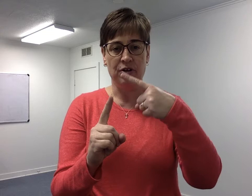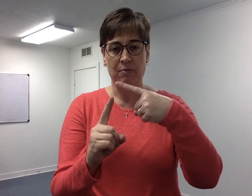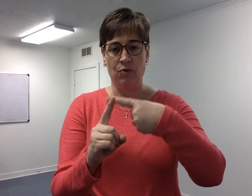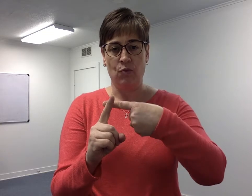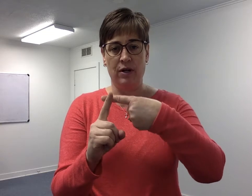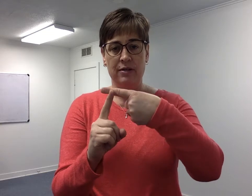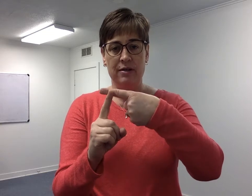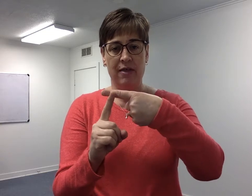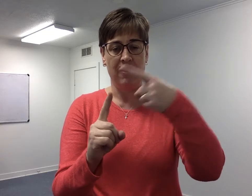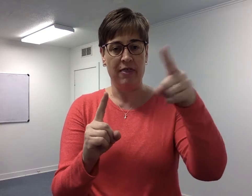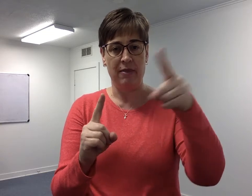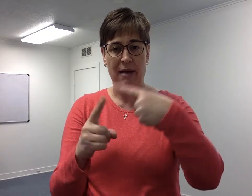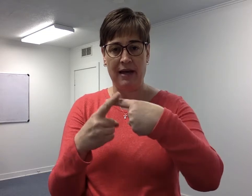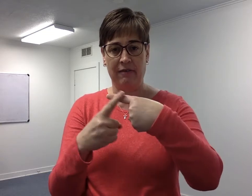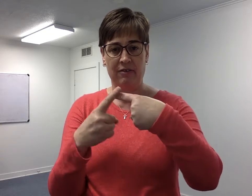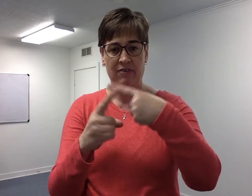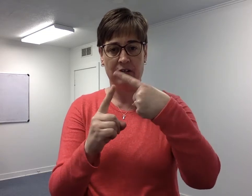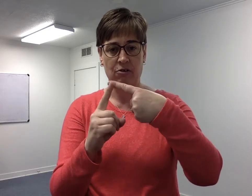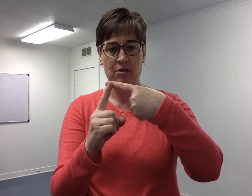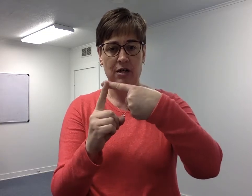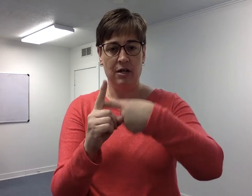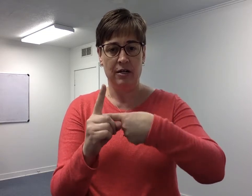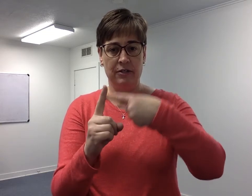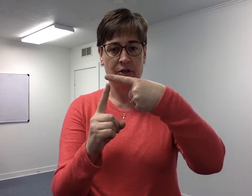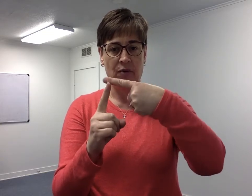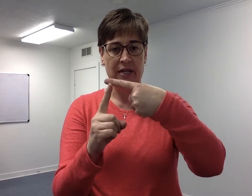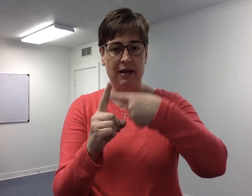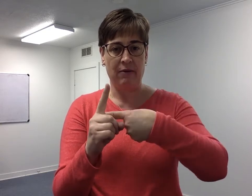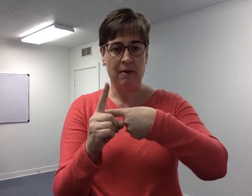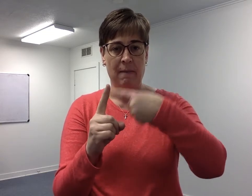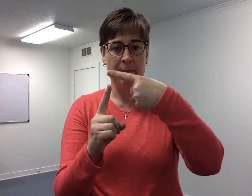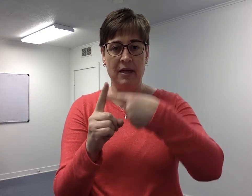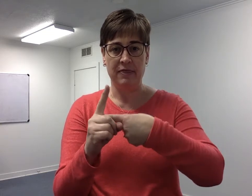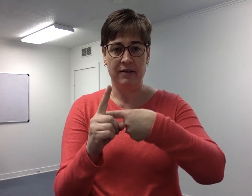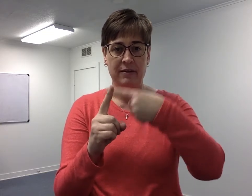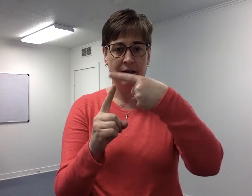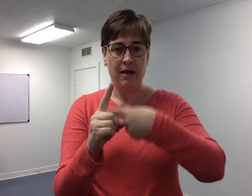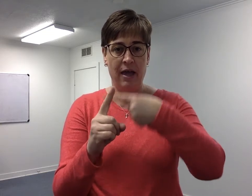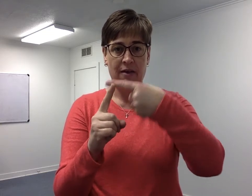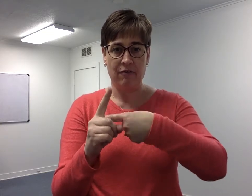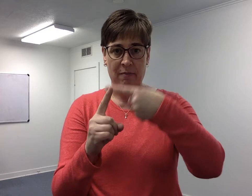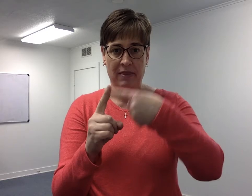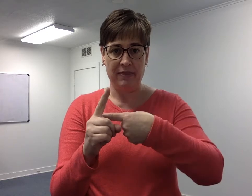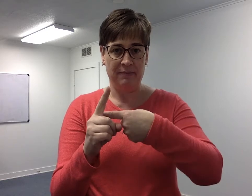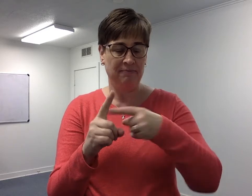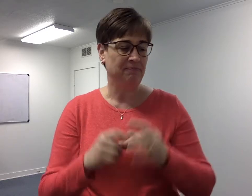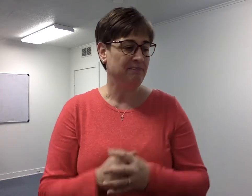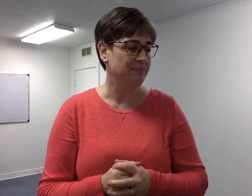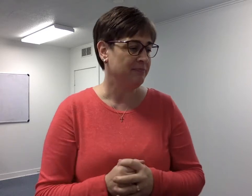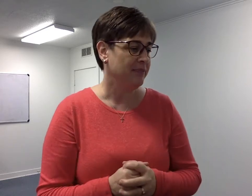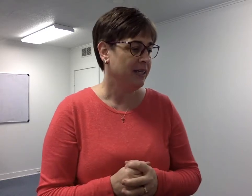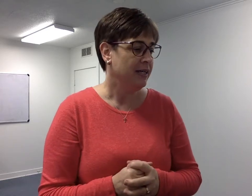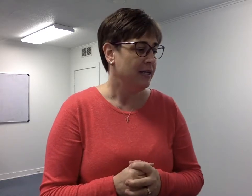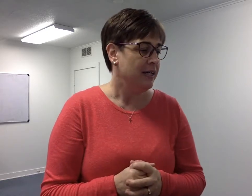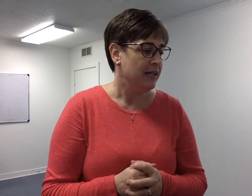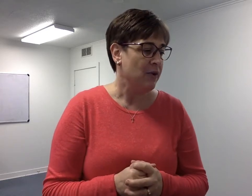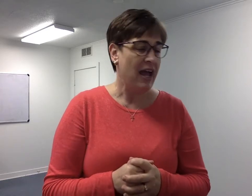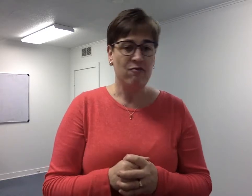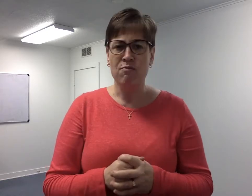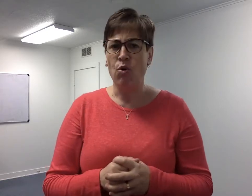number 1, the back of the finger, is going down. Month, every month. Then we have more,